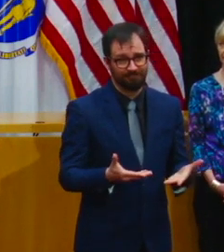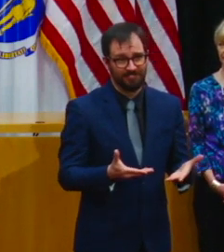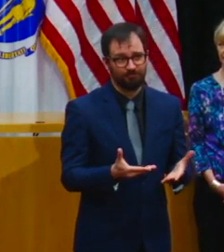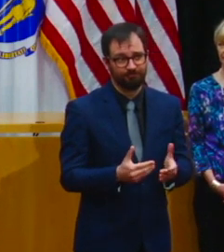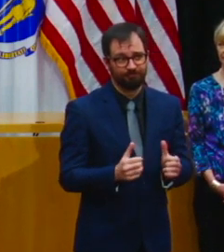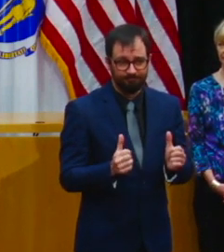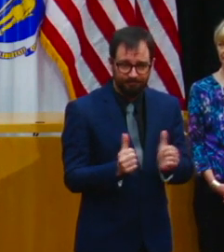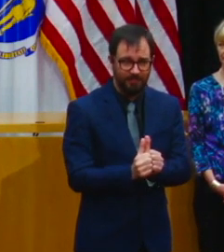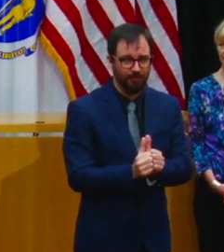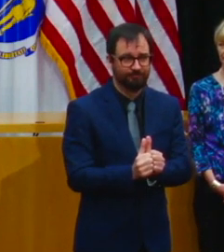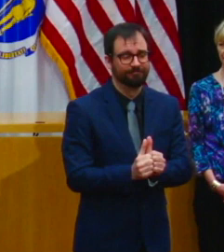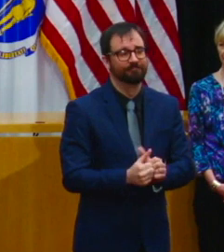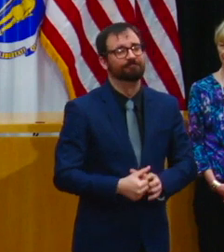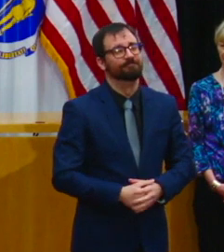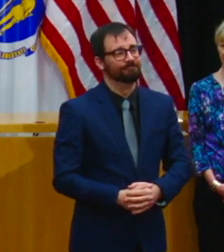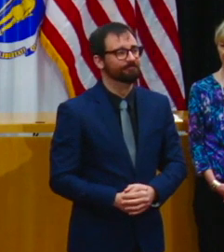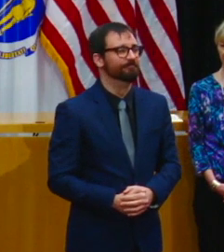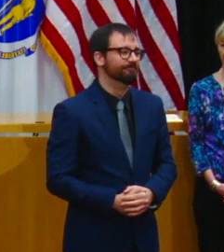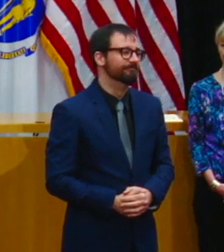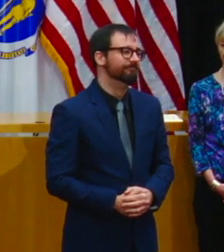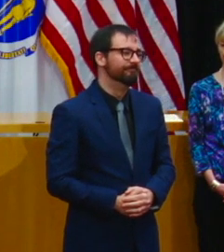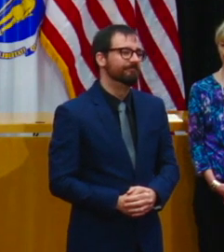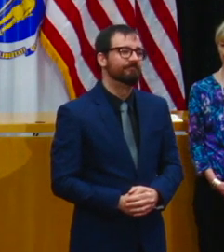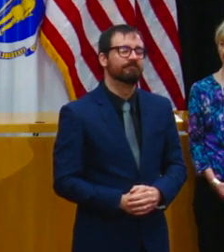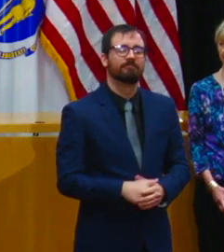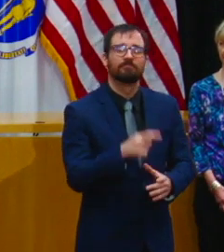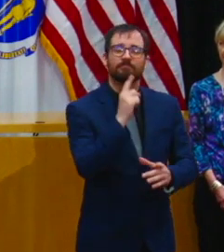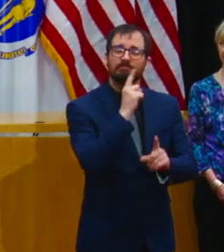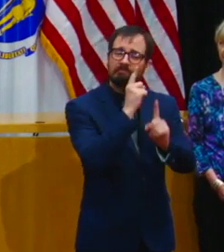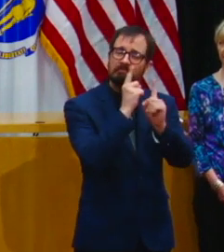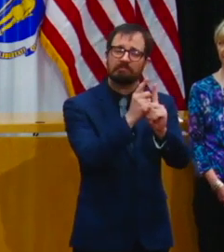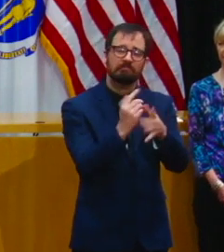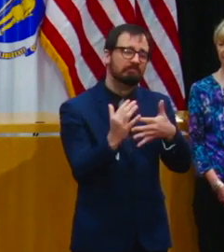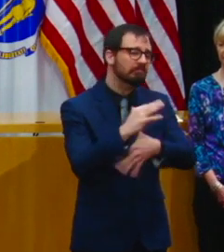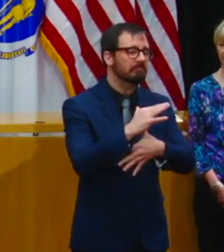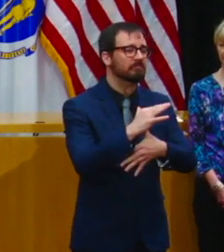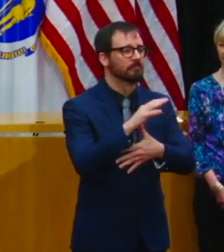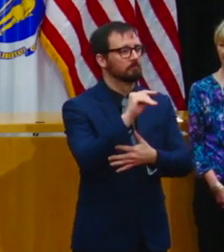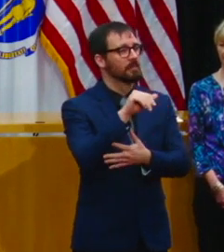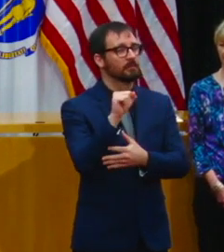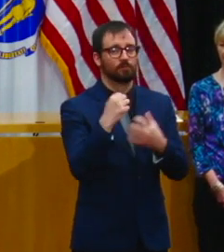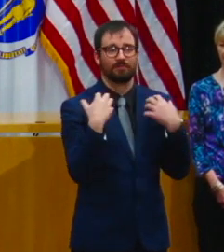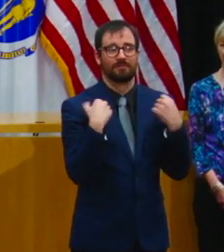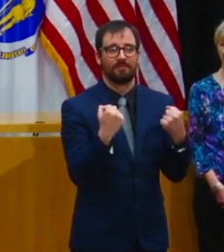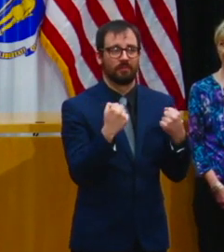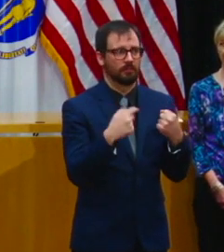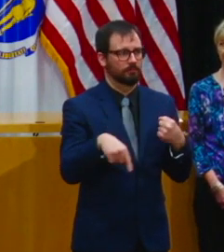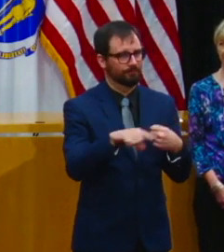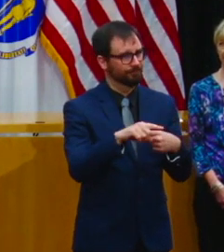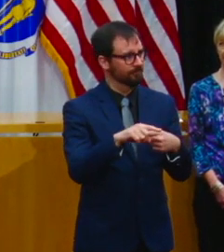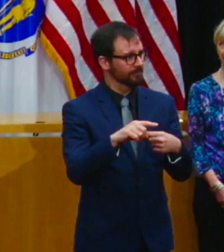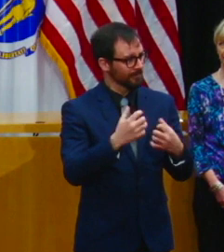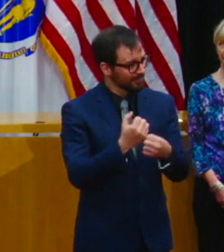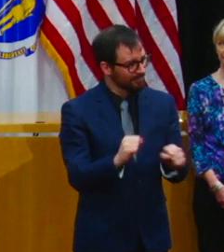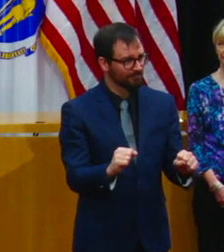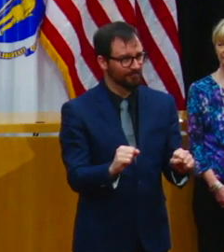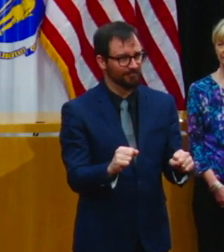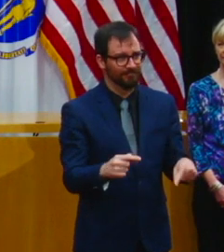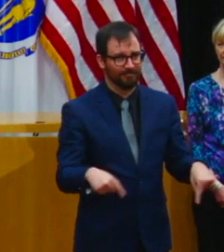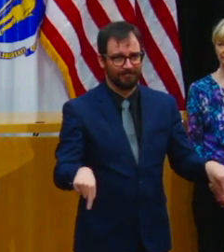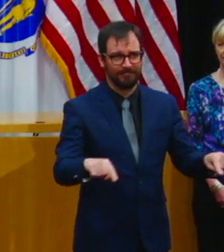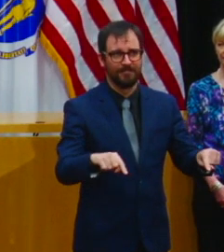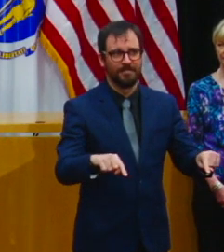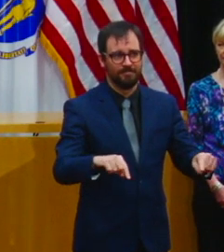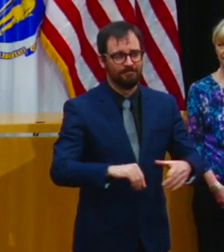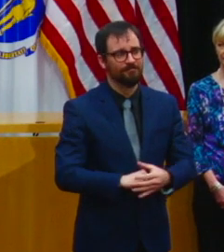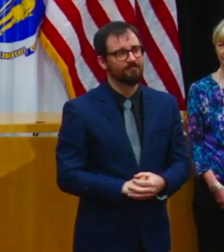continue to take whatever steps we need to make that happen. I'm sure everyone's seen the news from New York